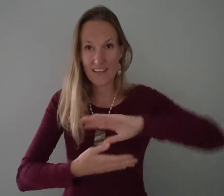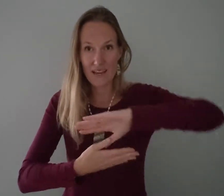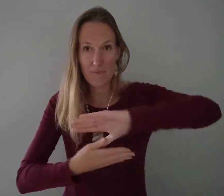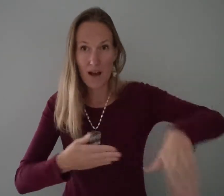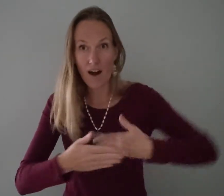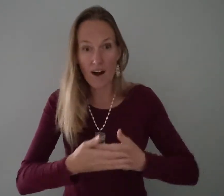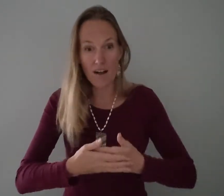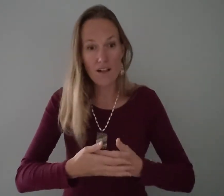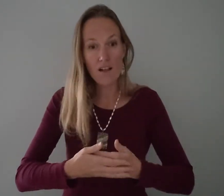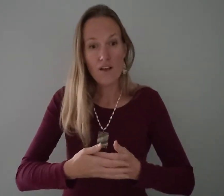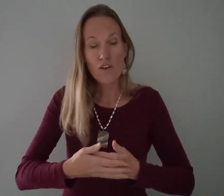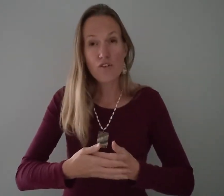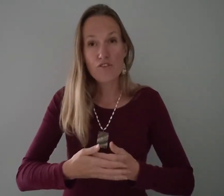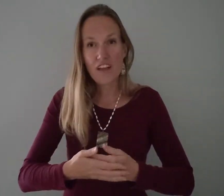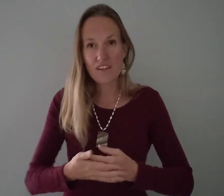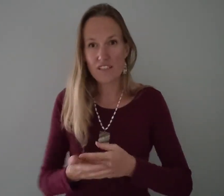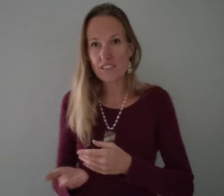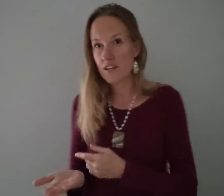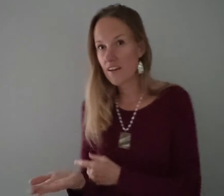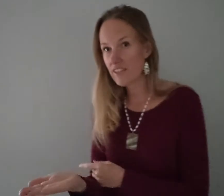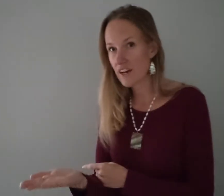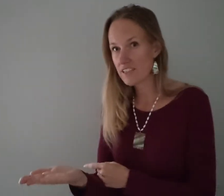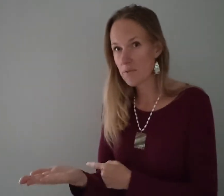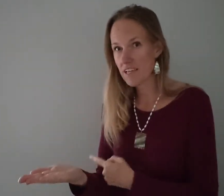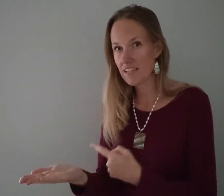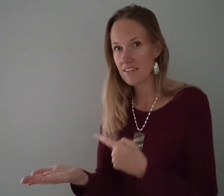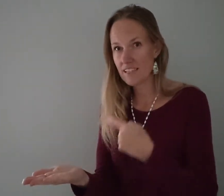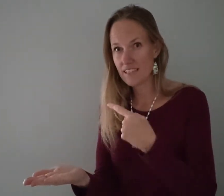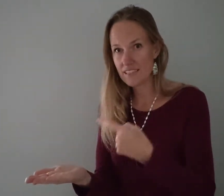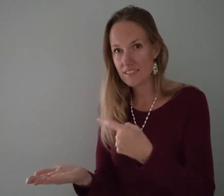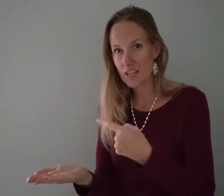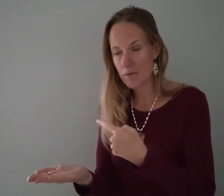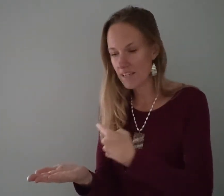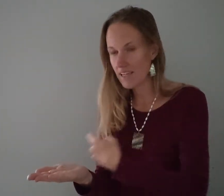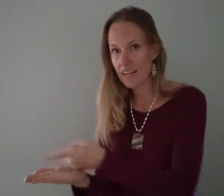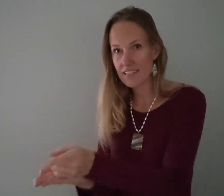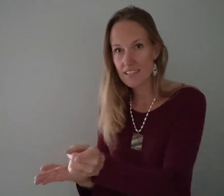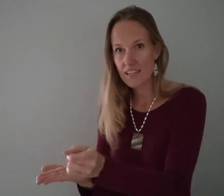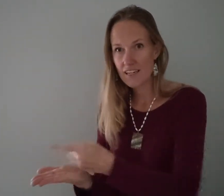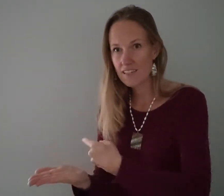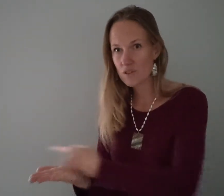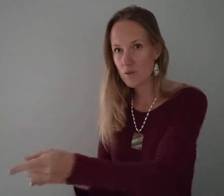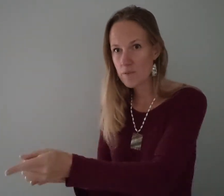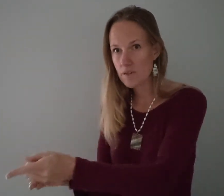Yep, all your failures. So you have your non-dominant hand out like this, your dominant index kind of sweeps